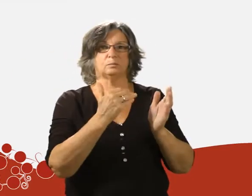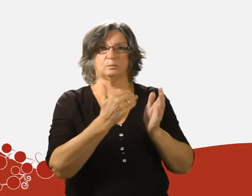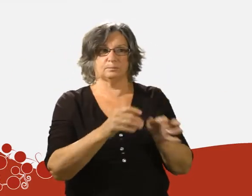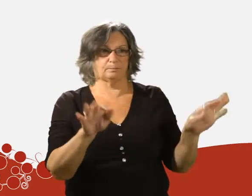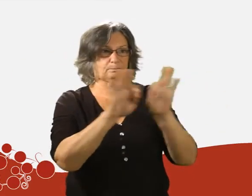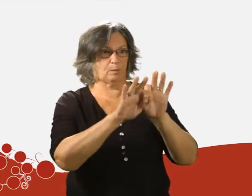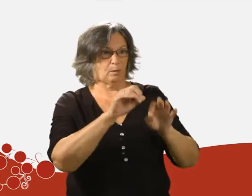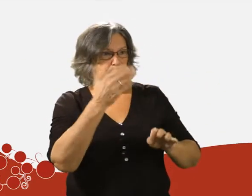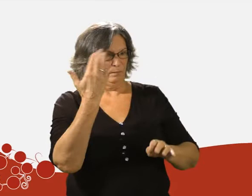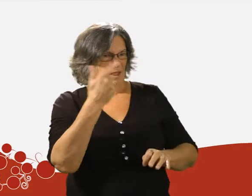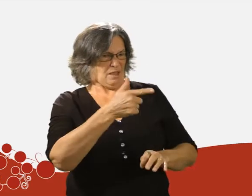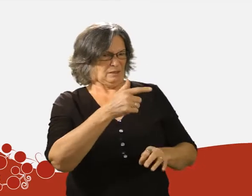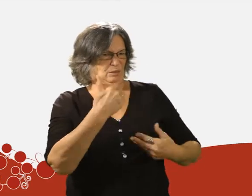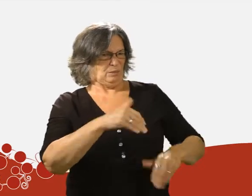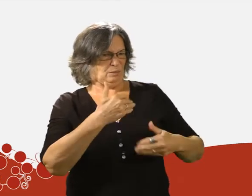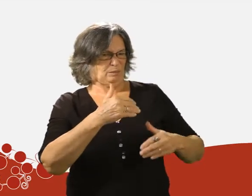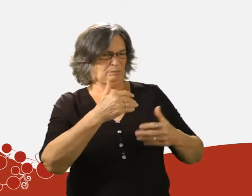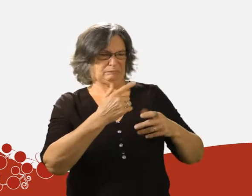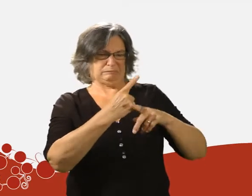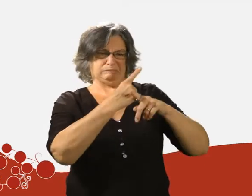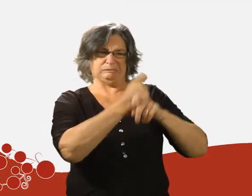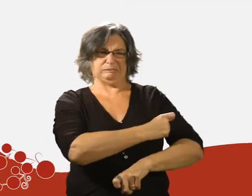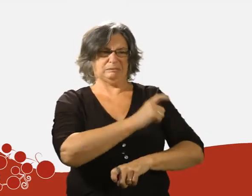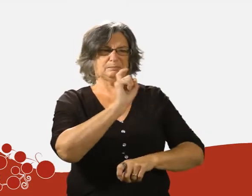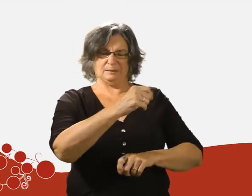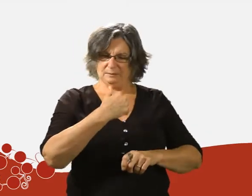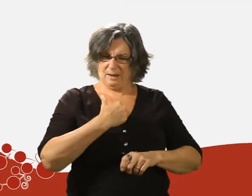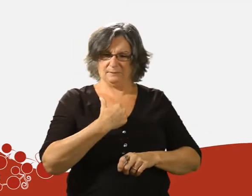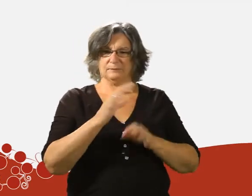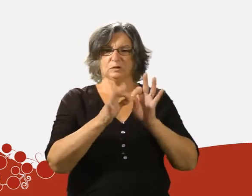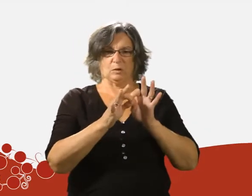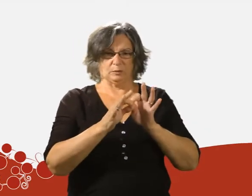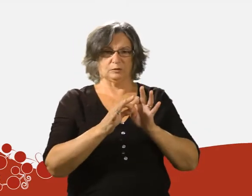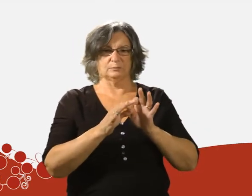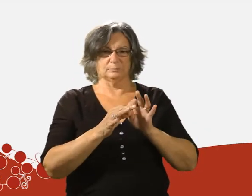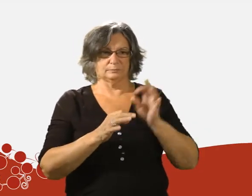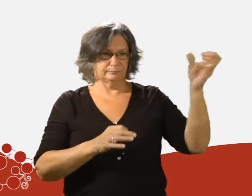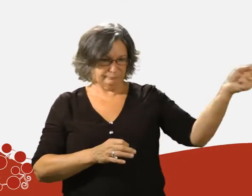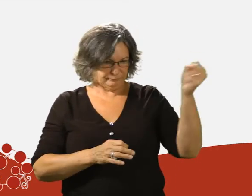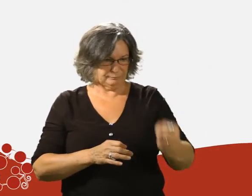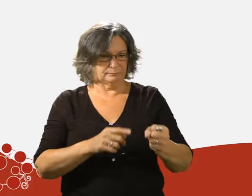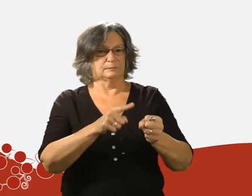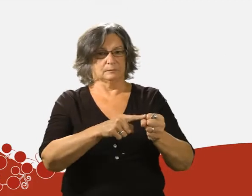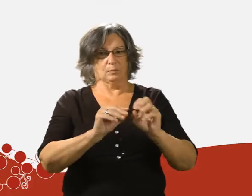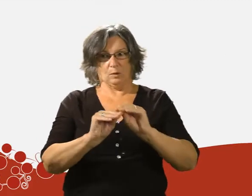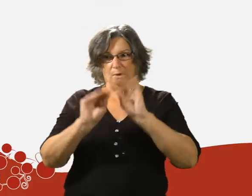The same would apply for legal discussions. An interpreter must be provided to ensure that all communication is